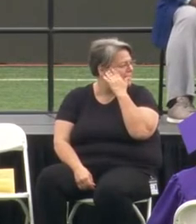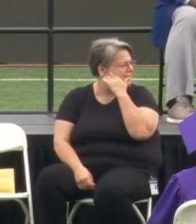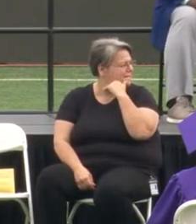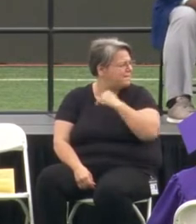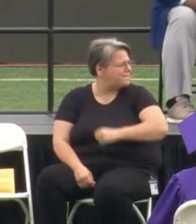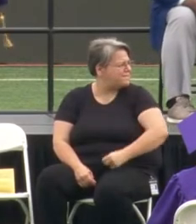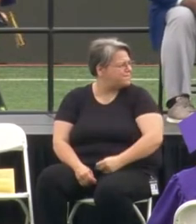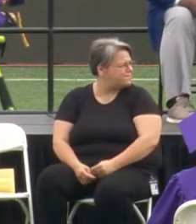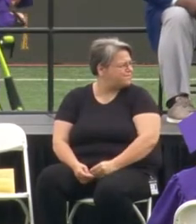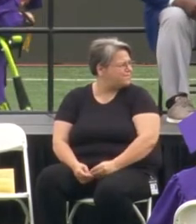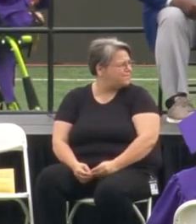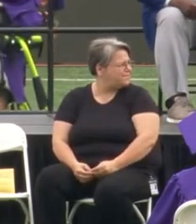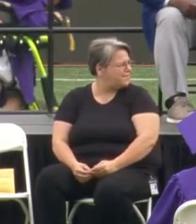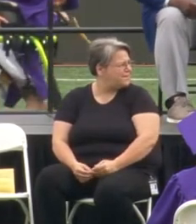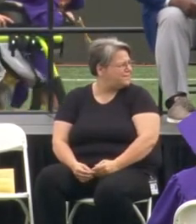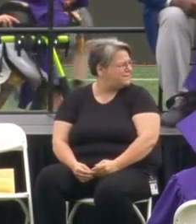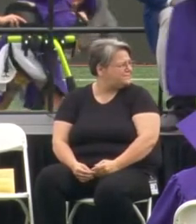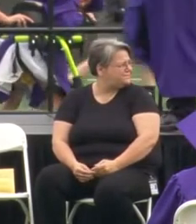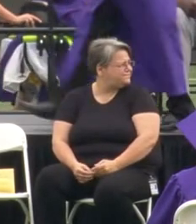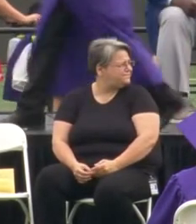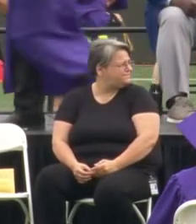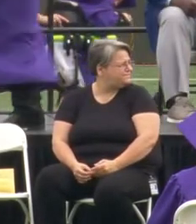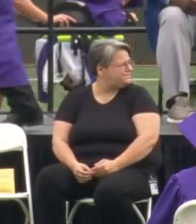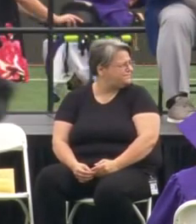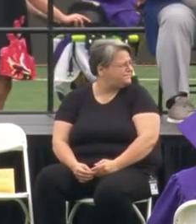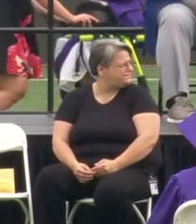Griffin Jameson.